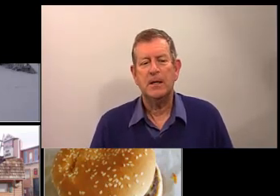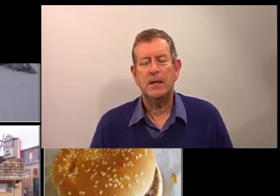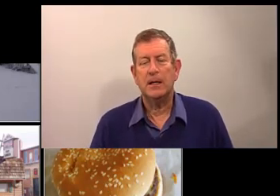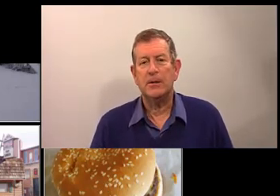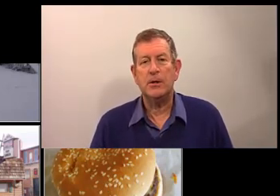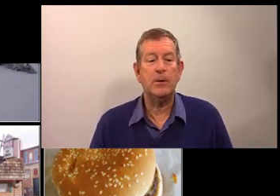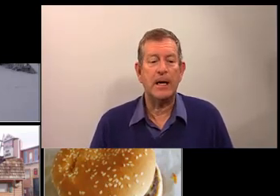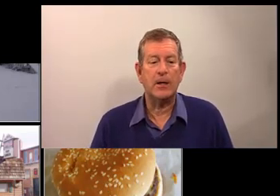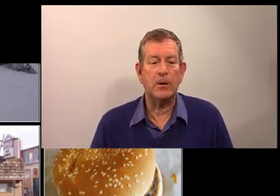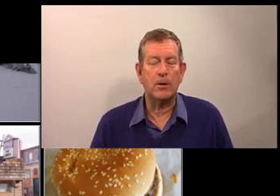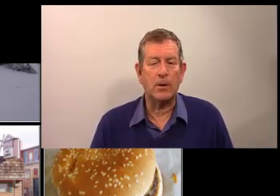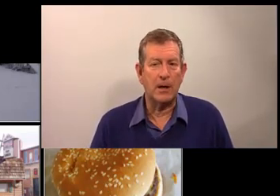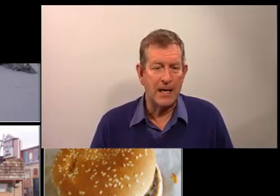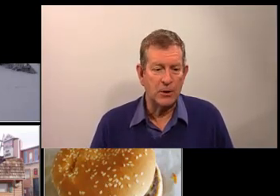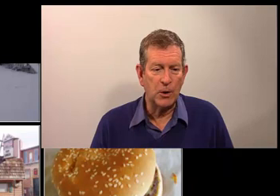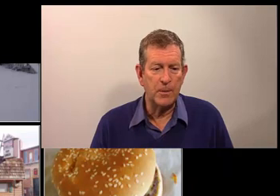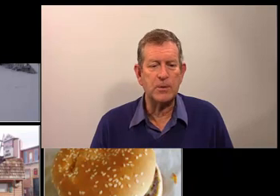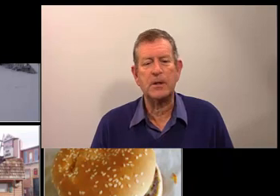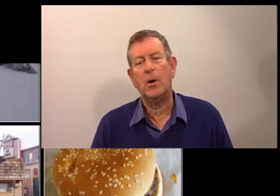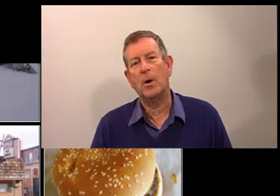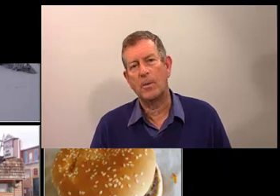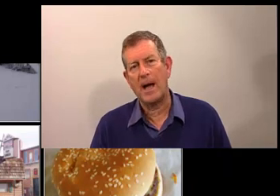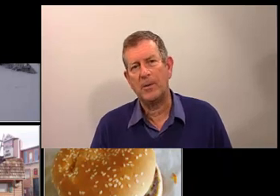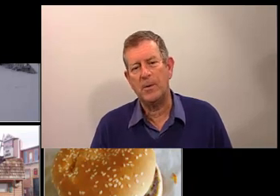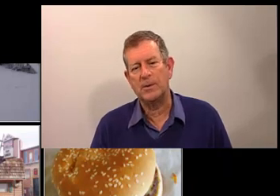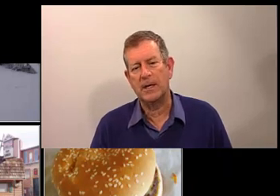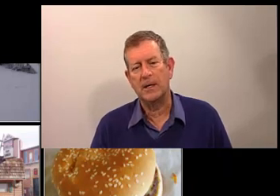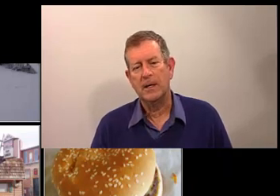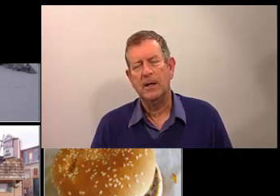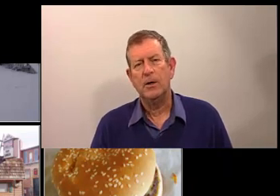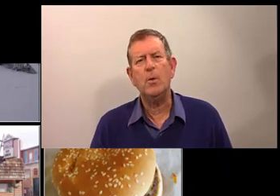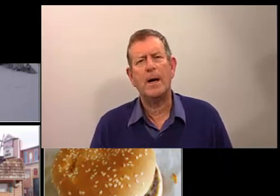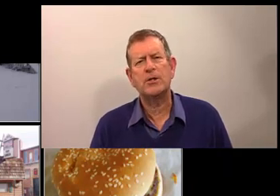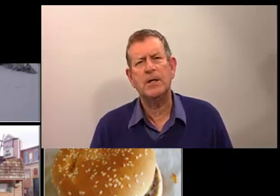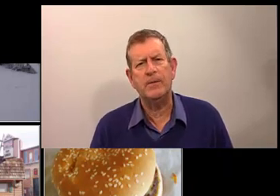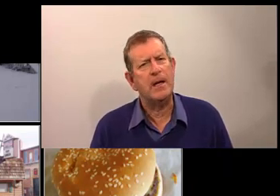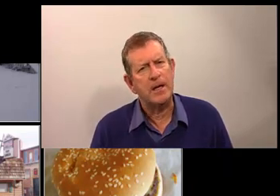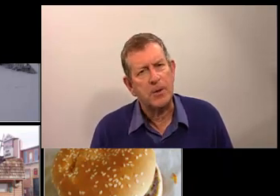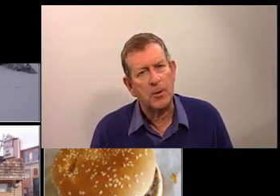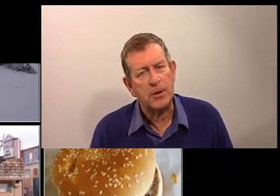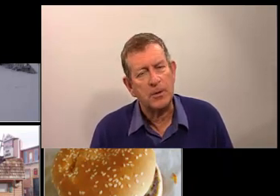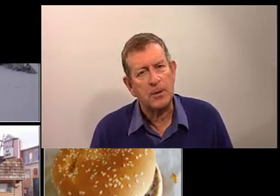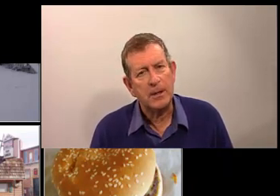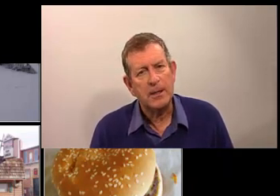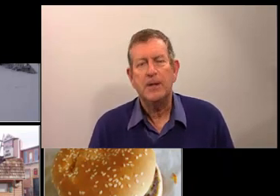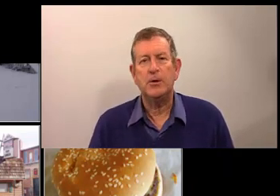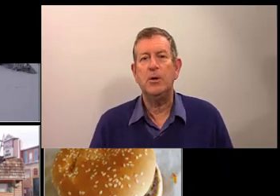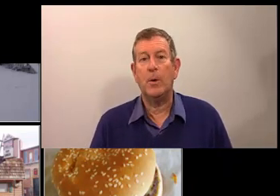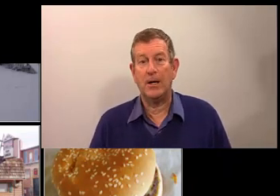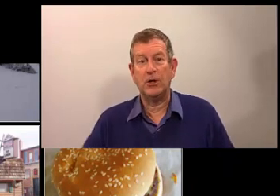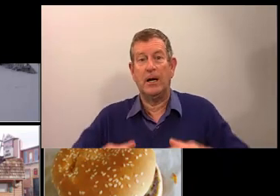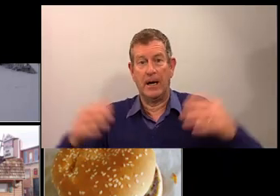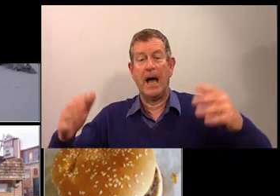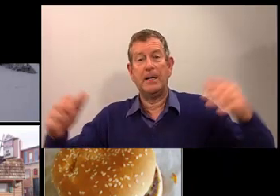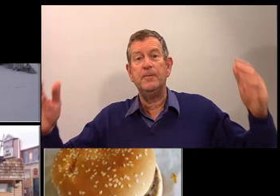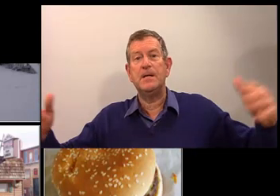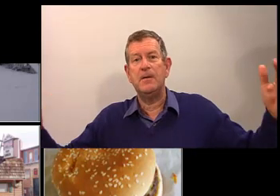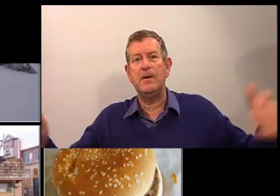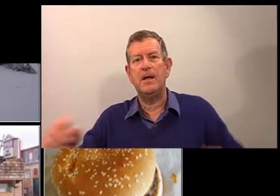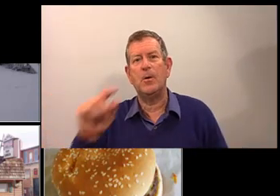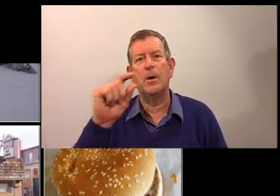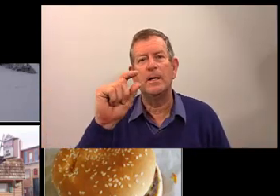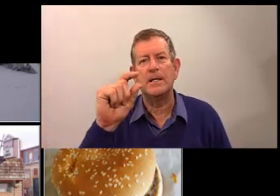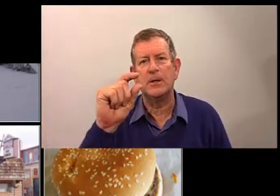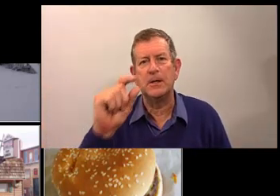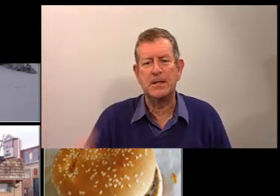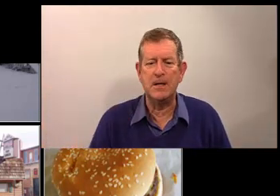music? Do you like classical music or rock music? You watch TV, don't you? Do you watch a lot of